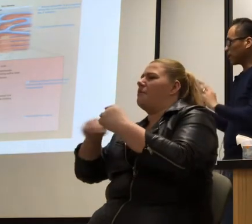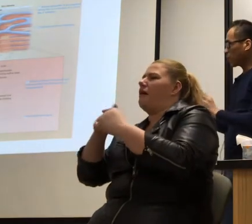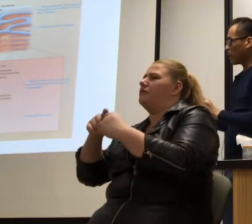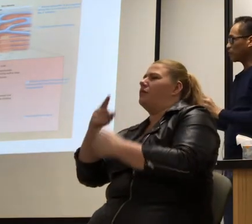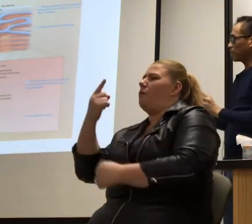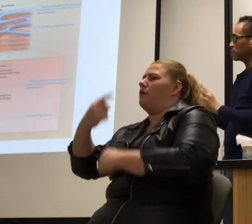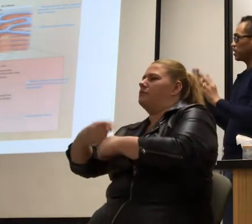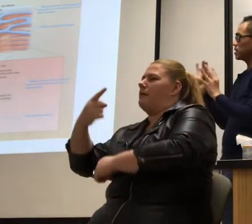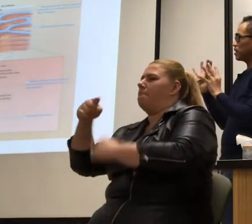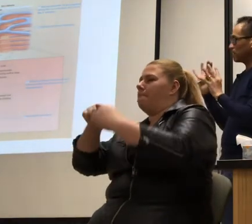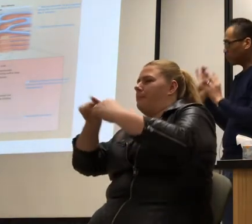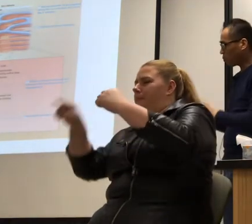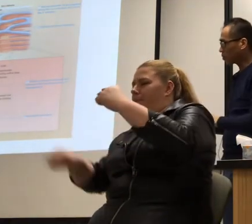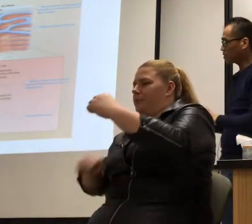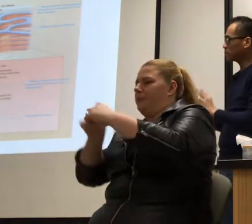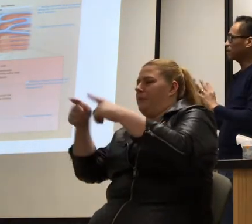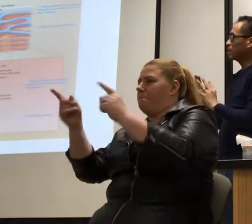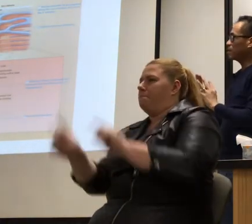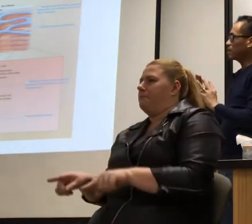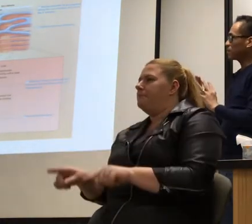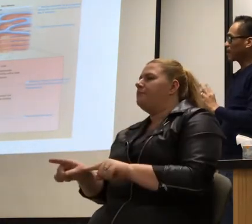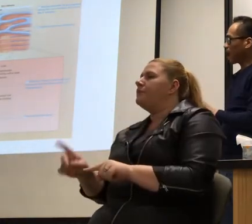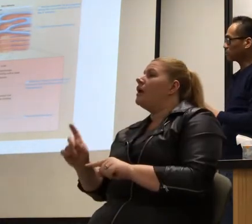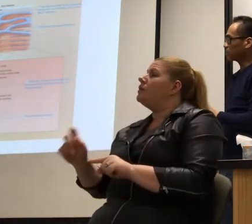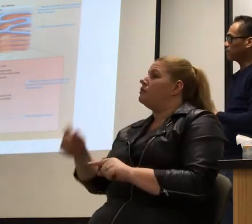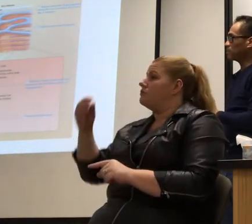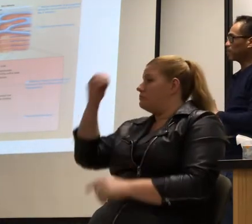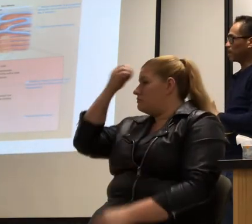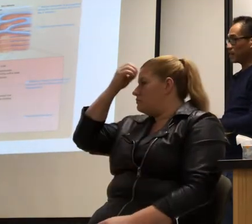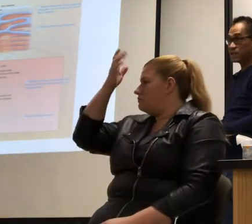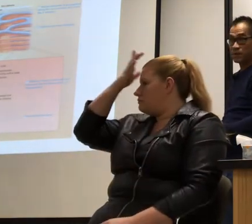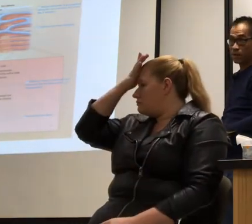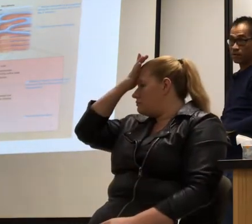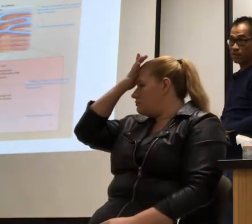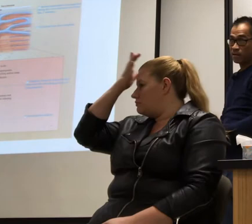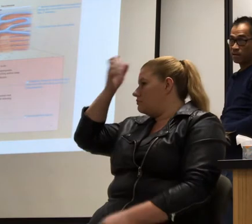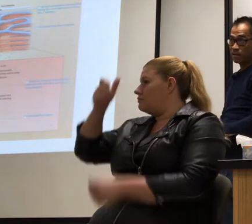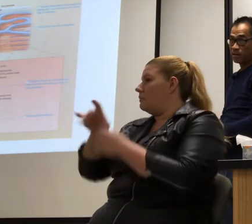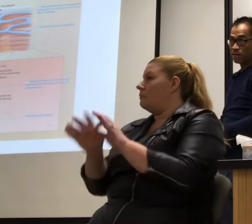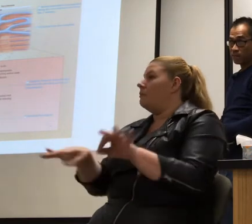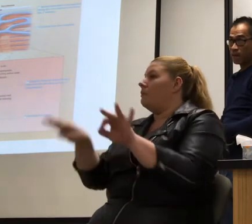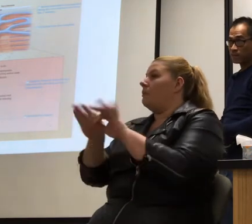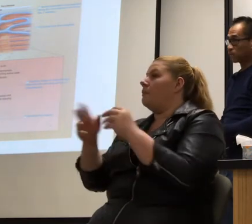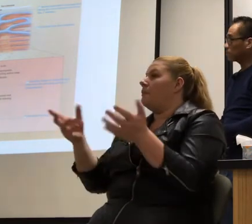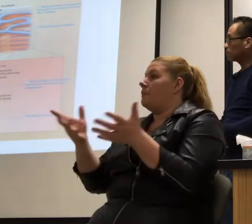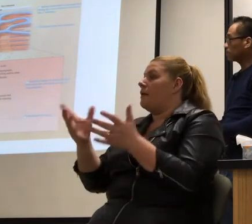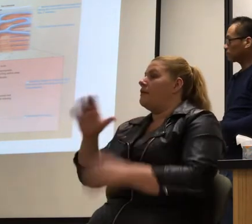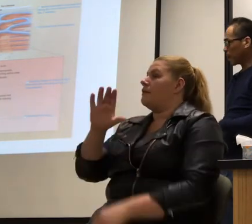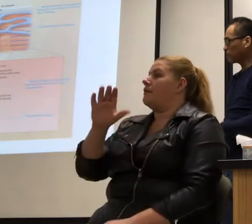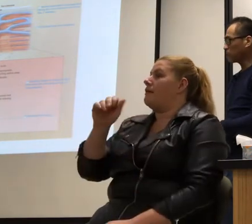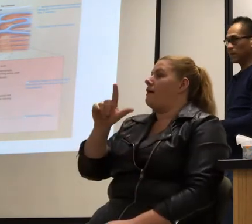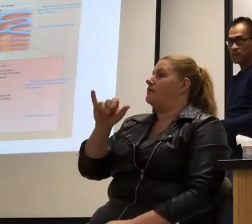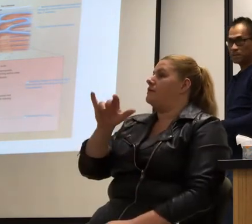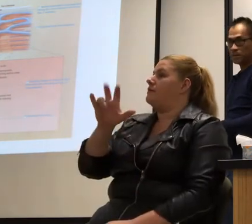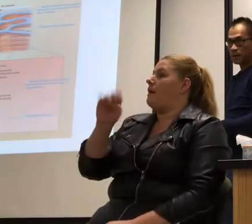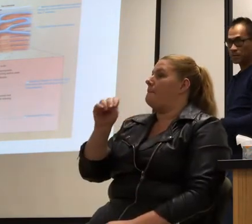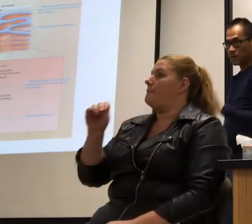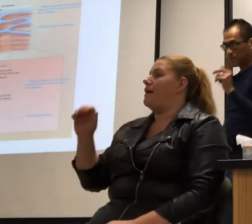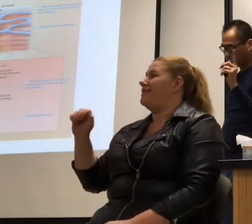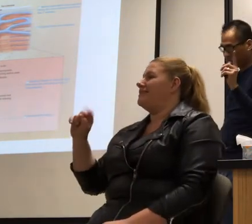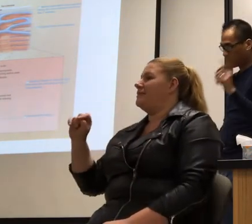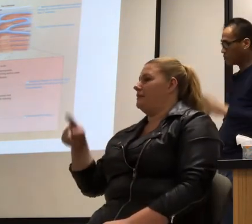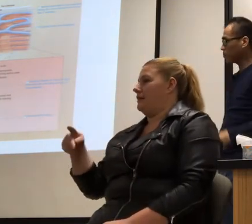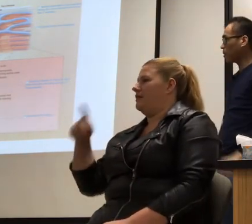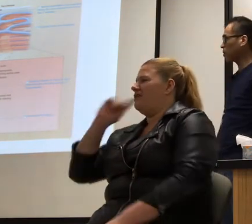you should take away from this is the importance of calcium and ATP for muscle. Calcium and ATP.